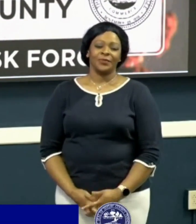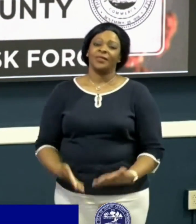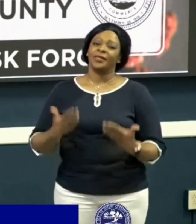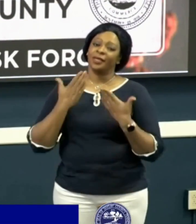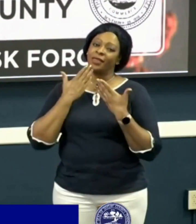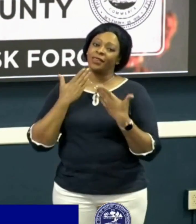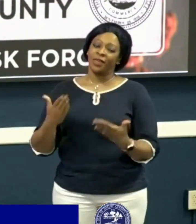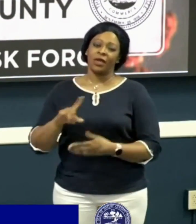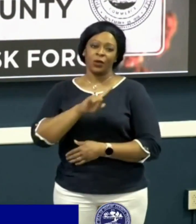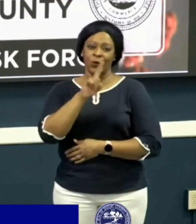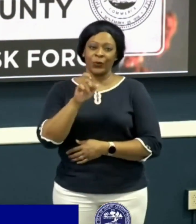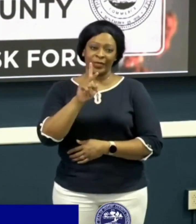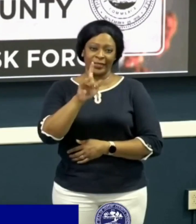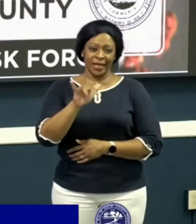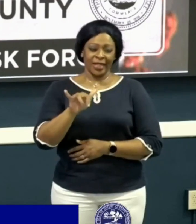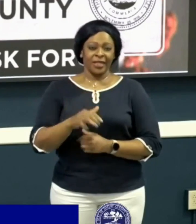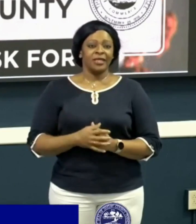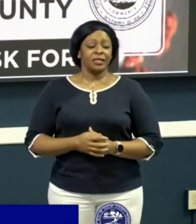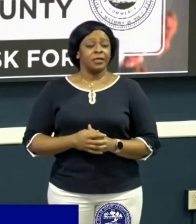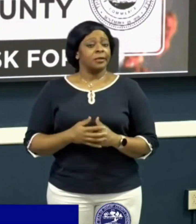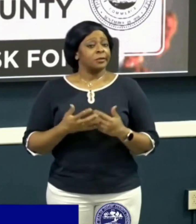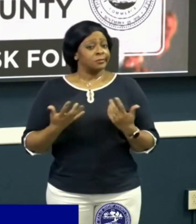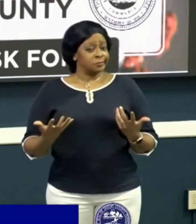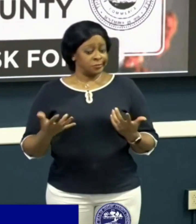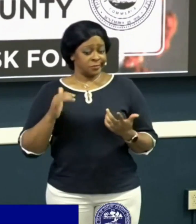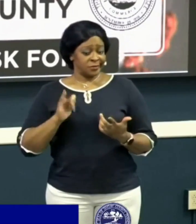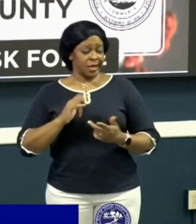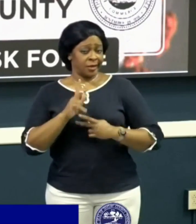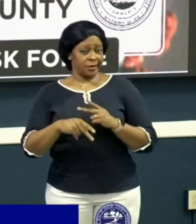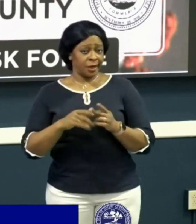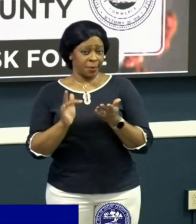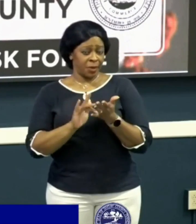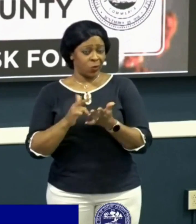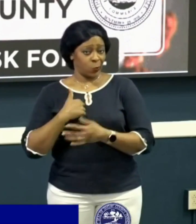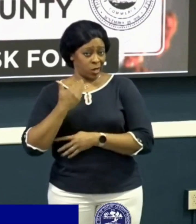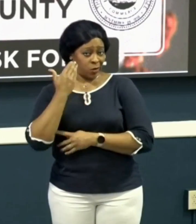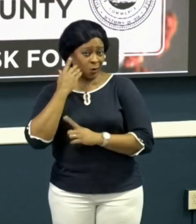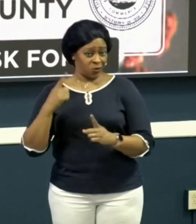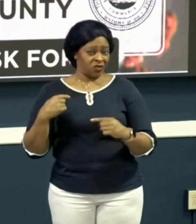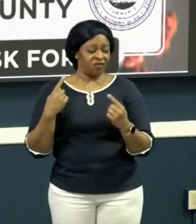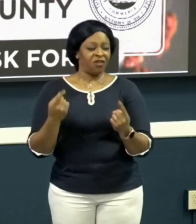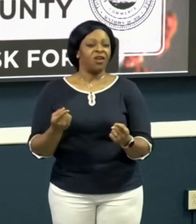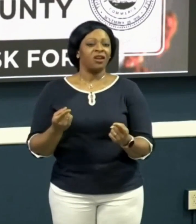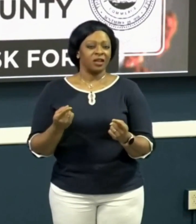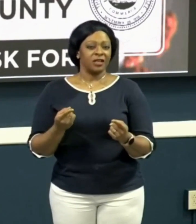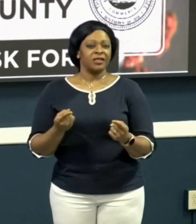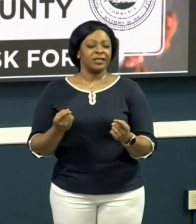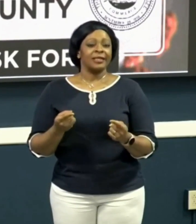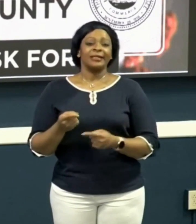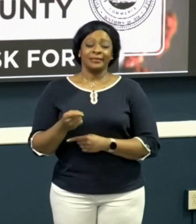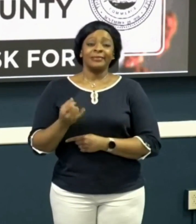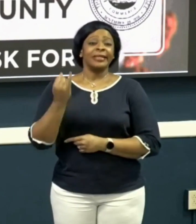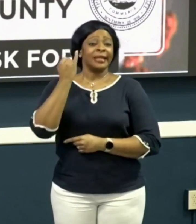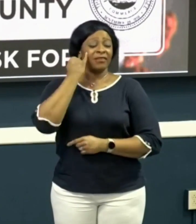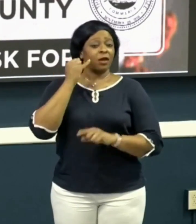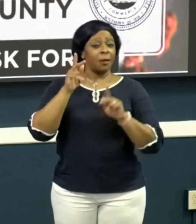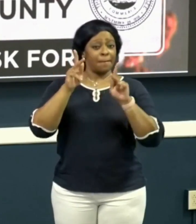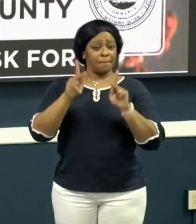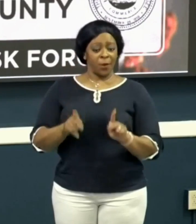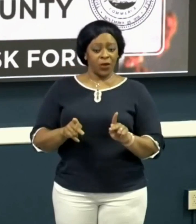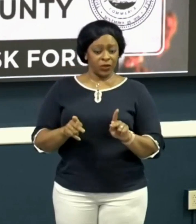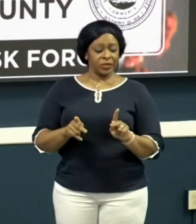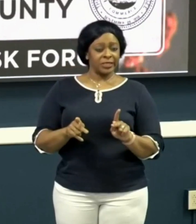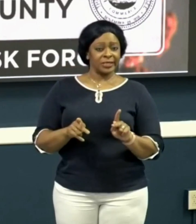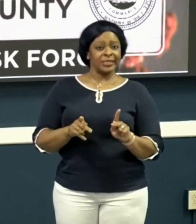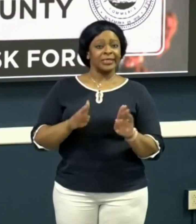Thanks for that question, Kelly. So what we know about this particular drug is that if a person is treated